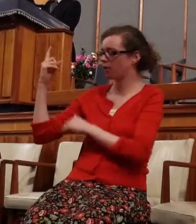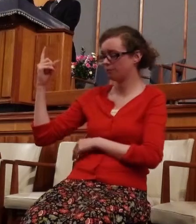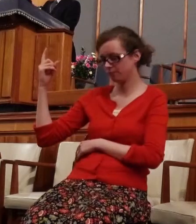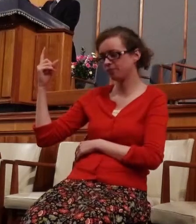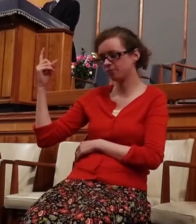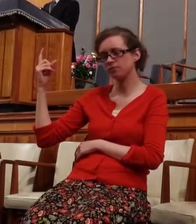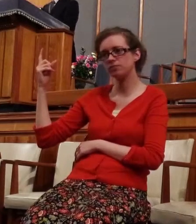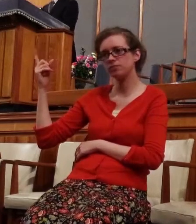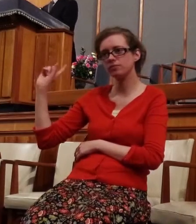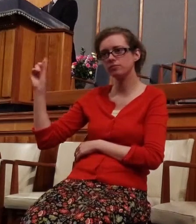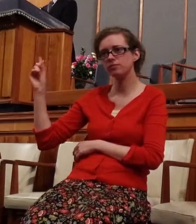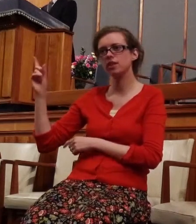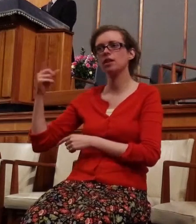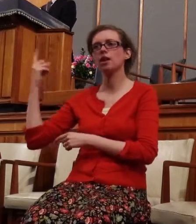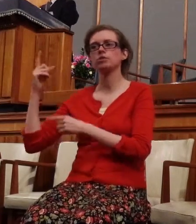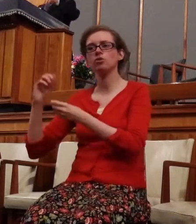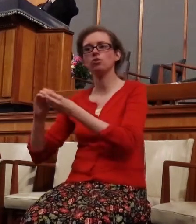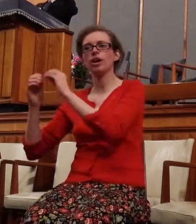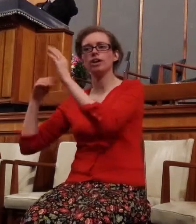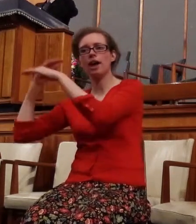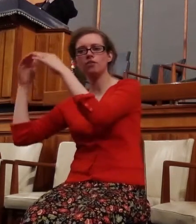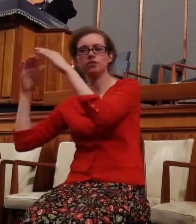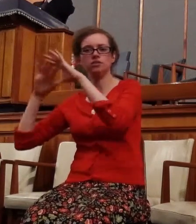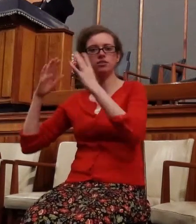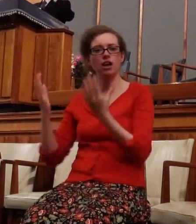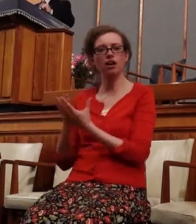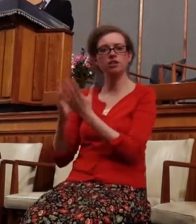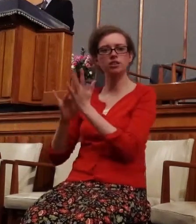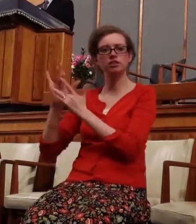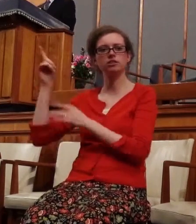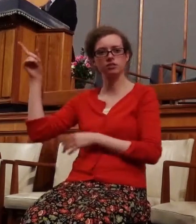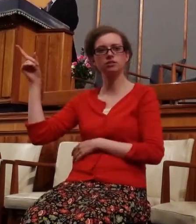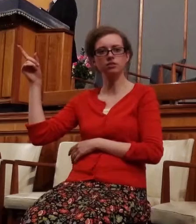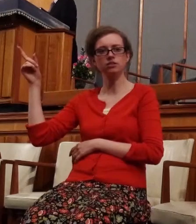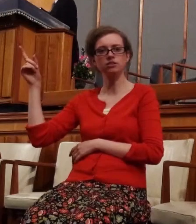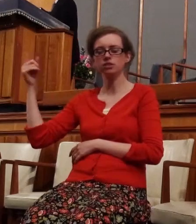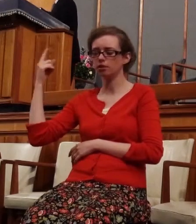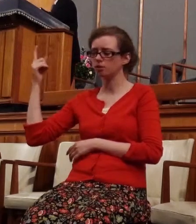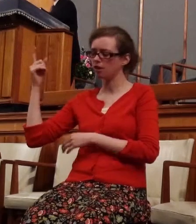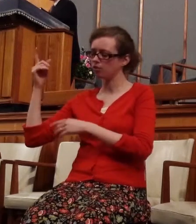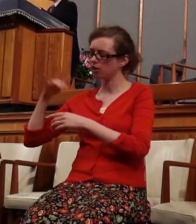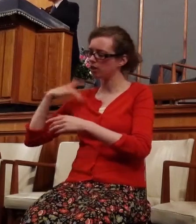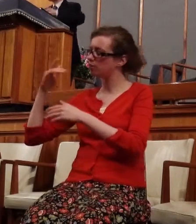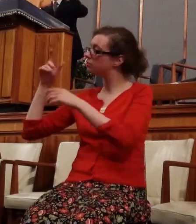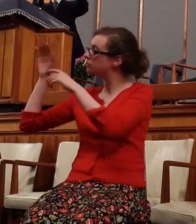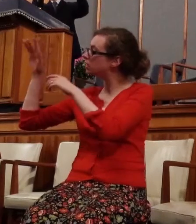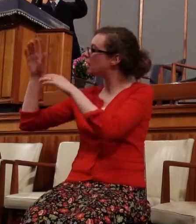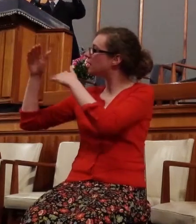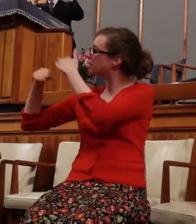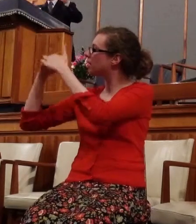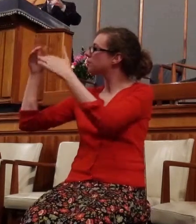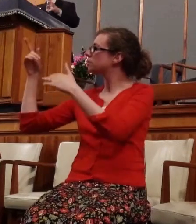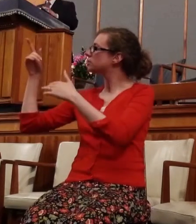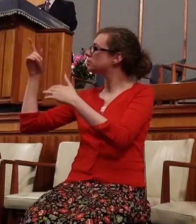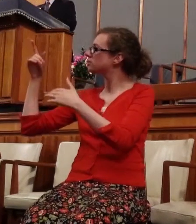created heaven and earth. The one who dwells in heaven. The one who can take a sinner into